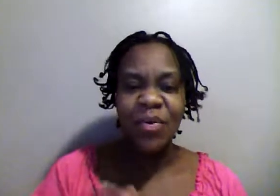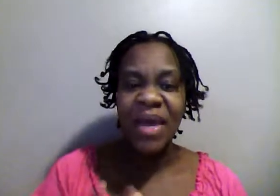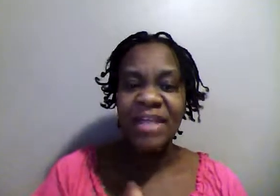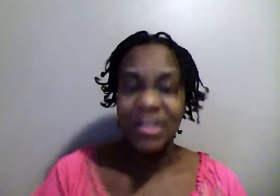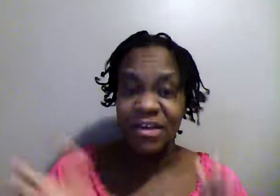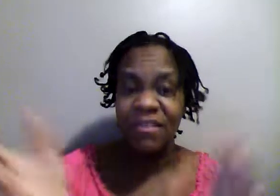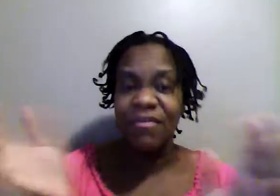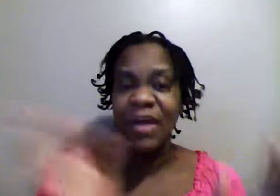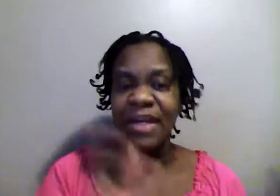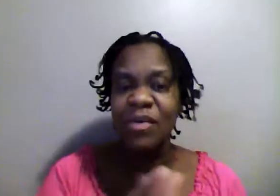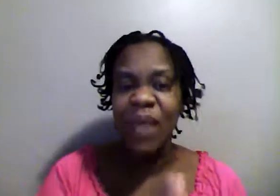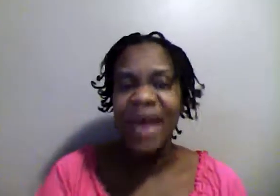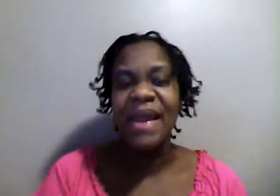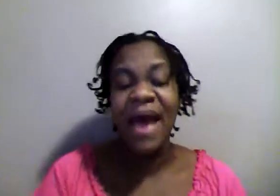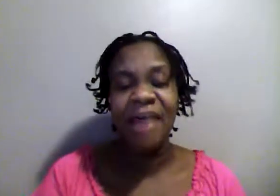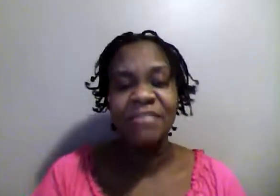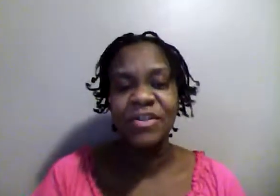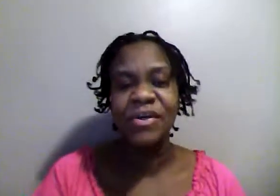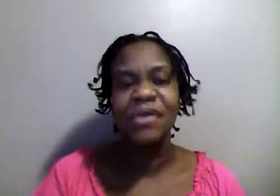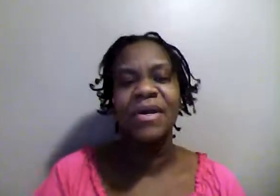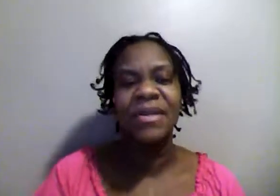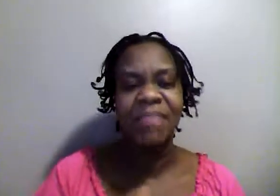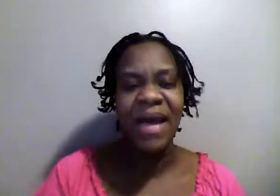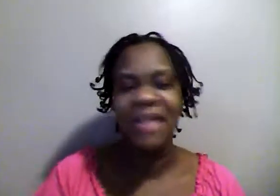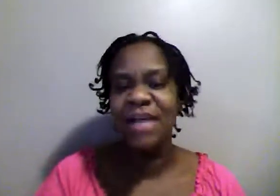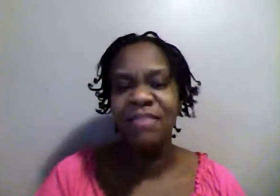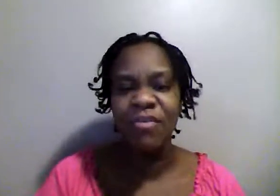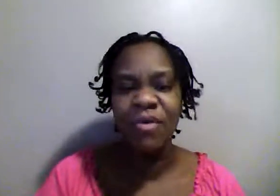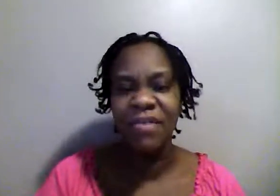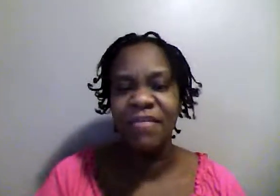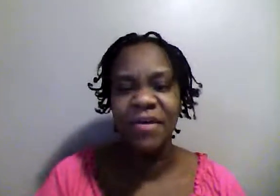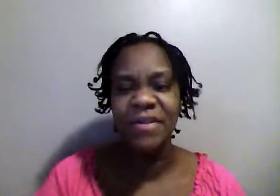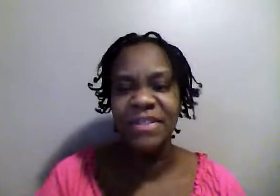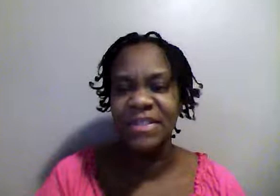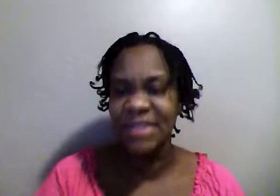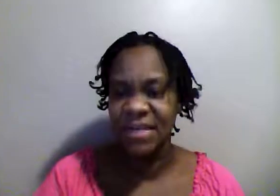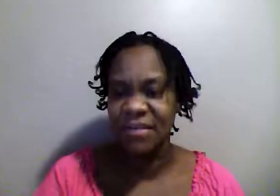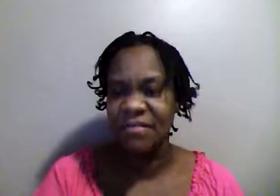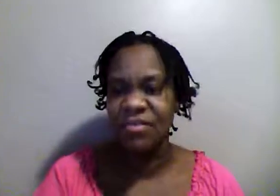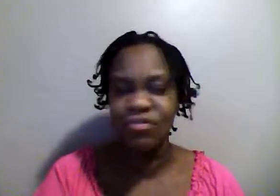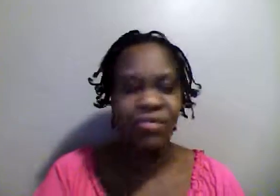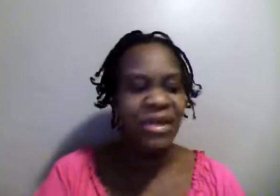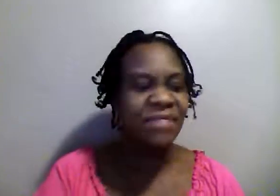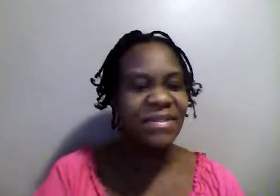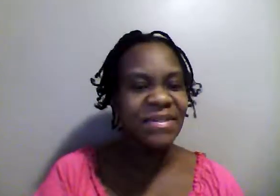wait for a little while after the plant have grown the first set of true leaves.